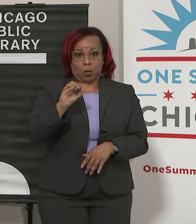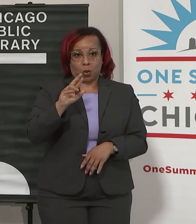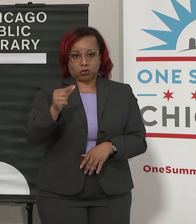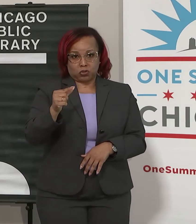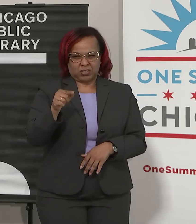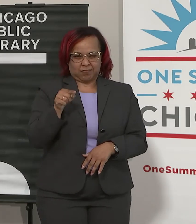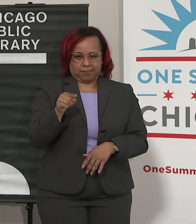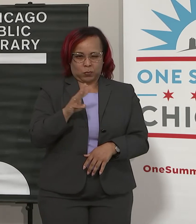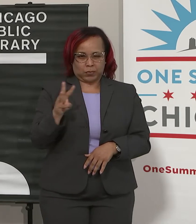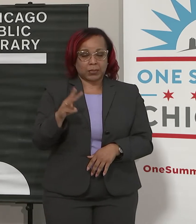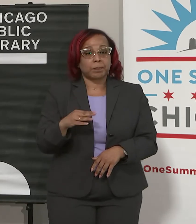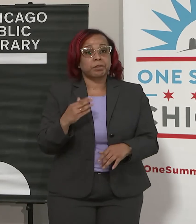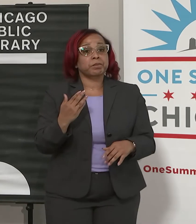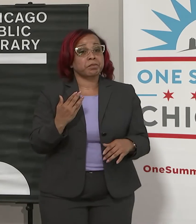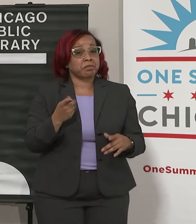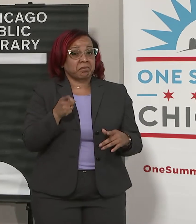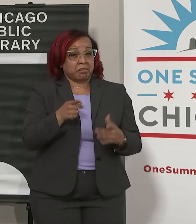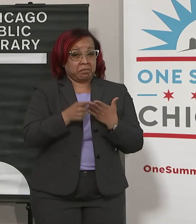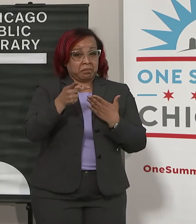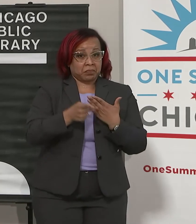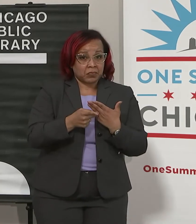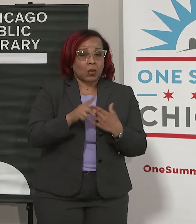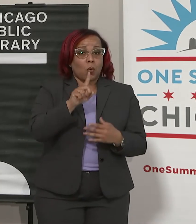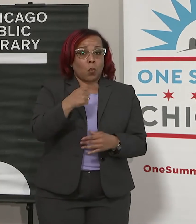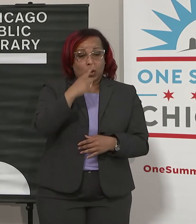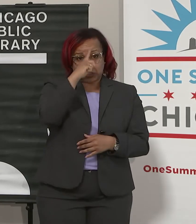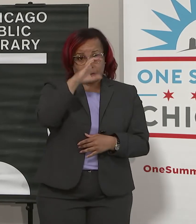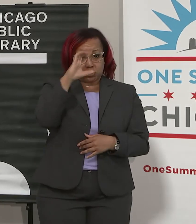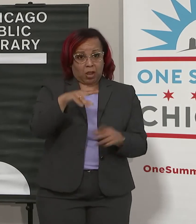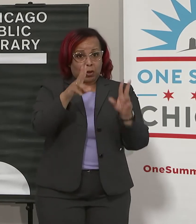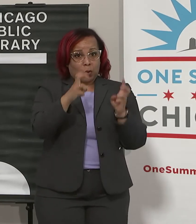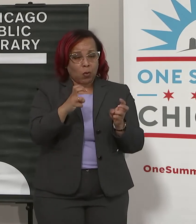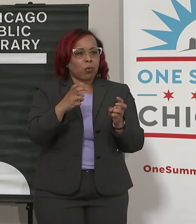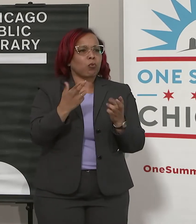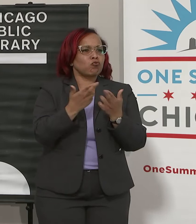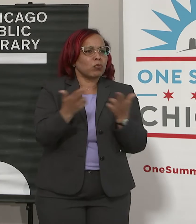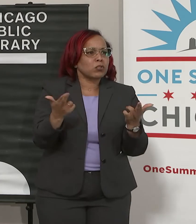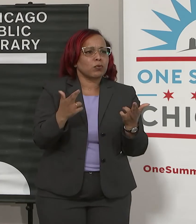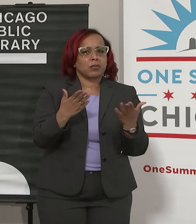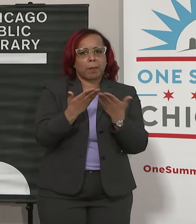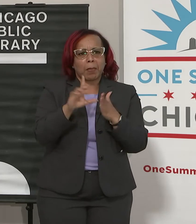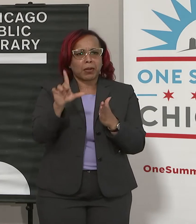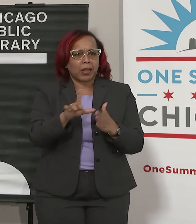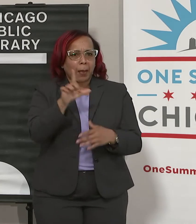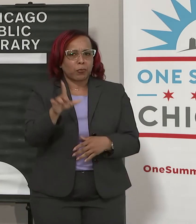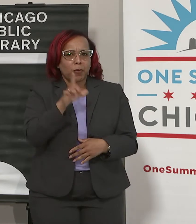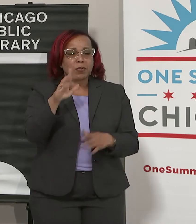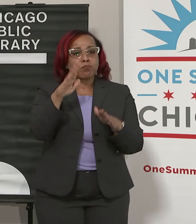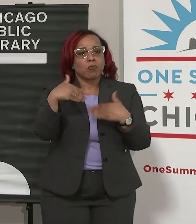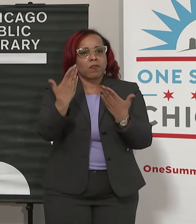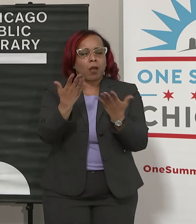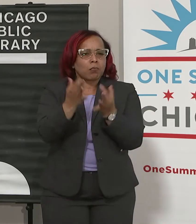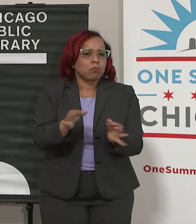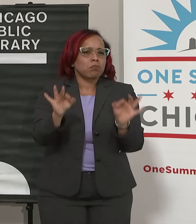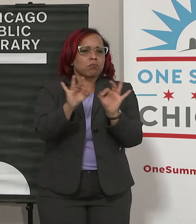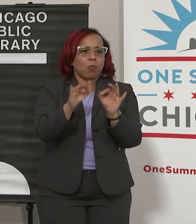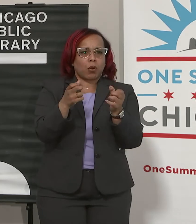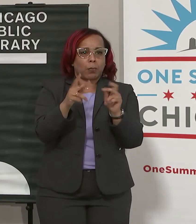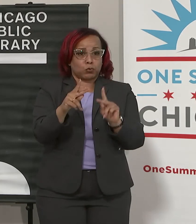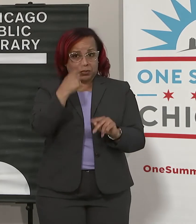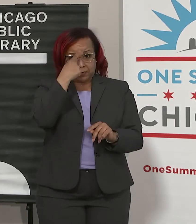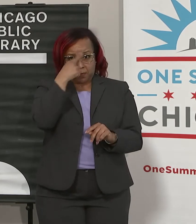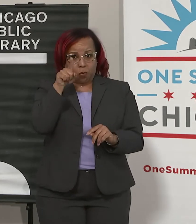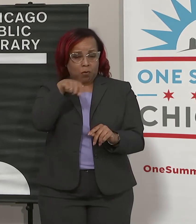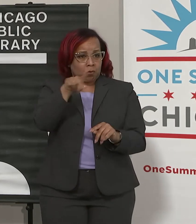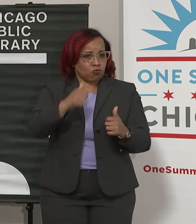onesummerchicago.org. Taken together, initiatives like One Summer Chicago and resources like our public libraries provide important opportunities